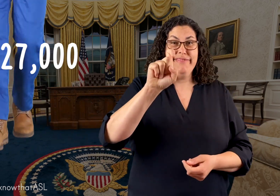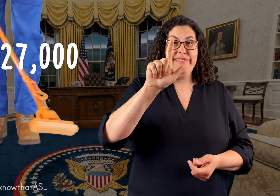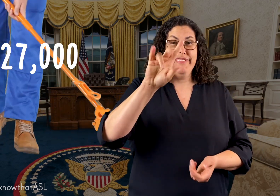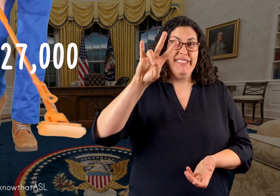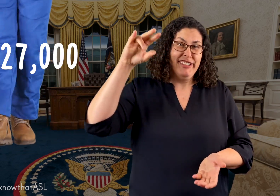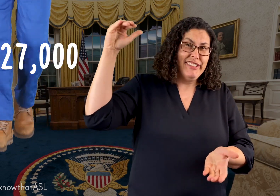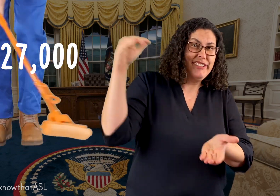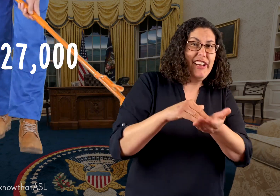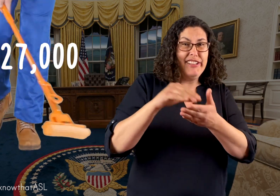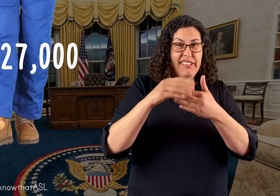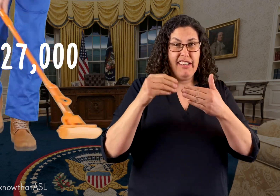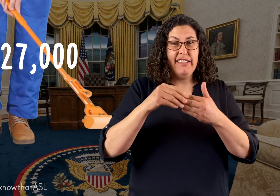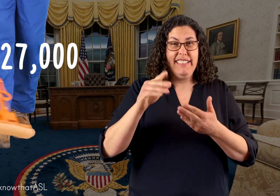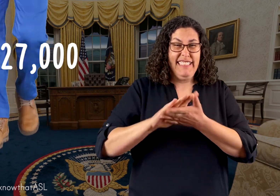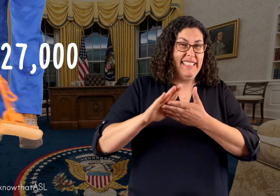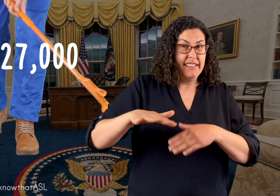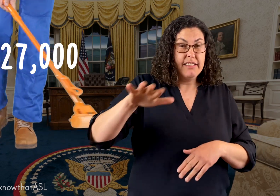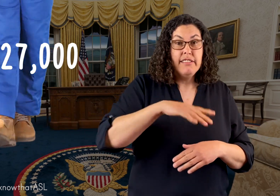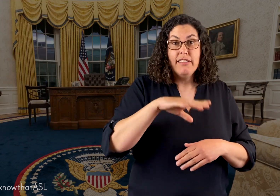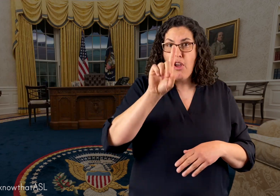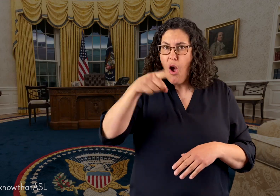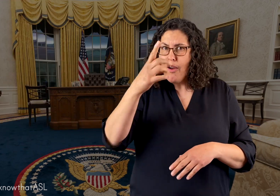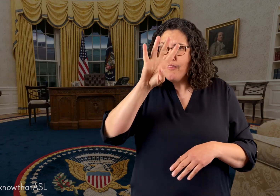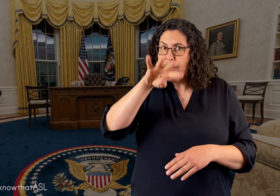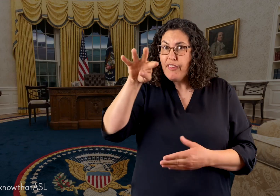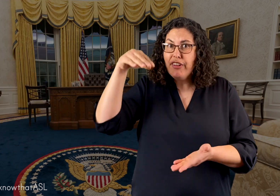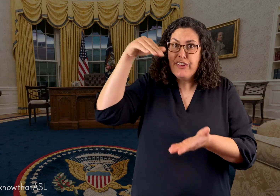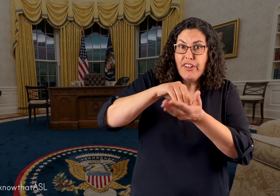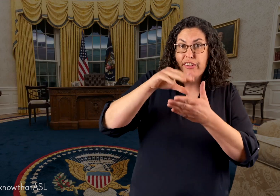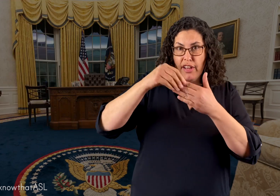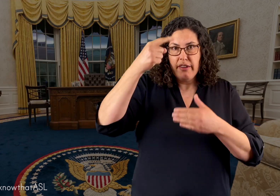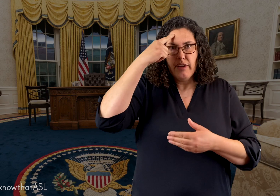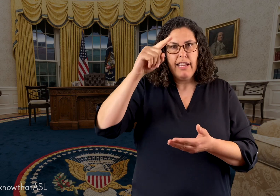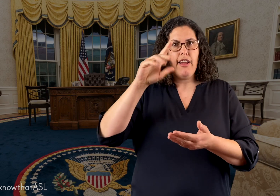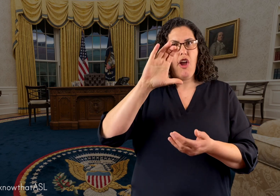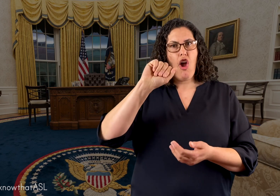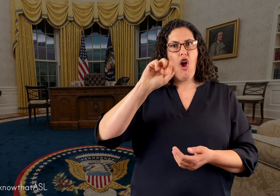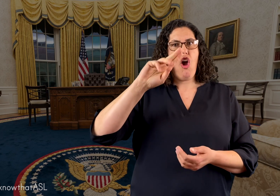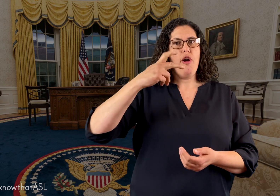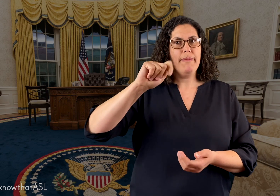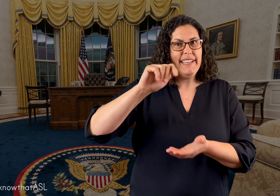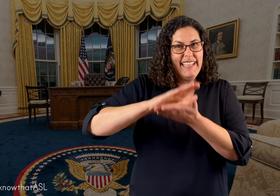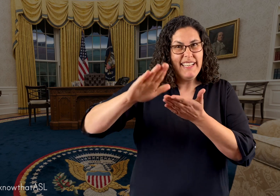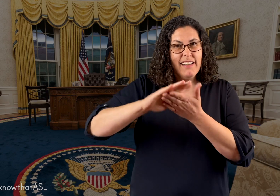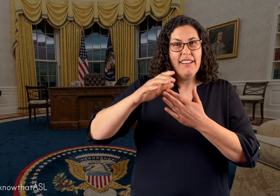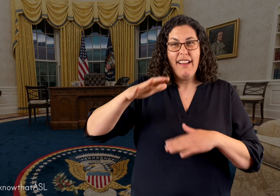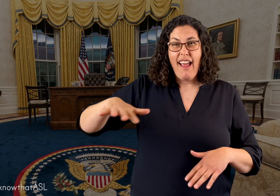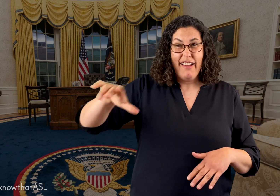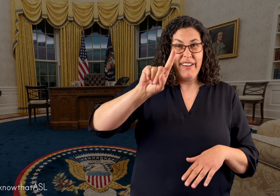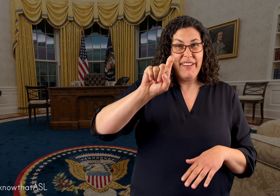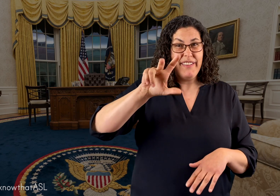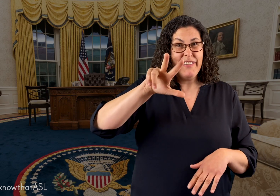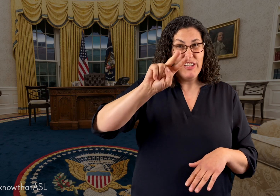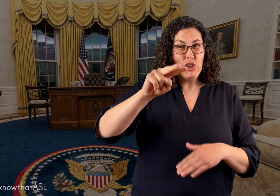House cleaned for $127,000. And $44,000 of that went to only cleaning the carpet.